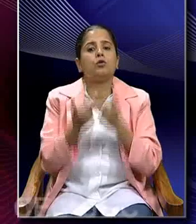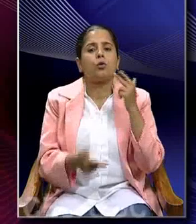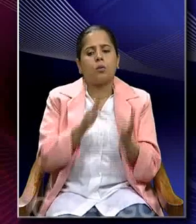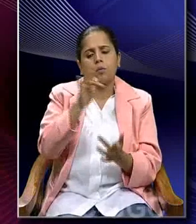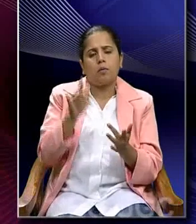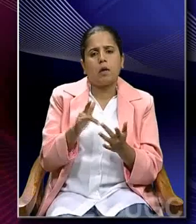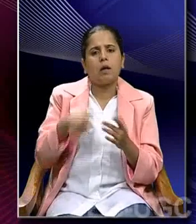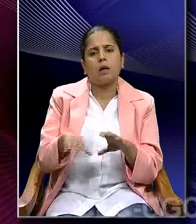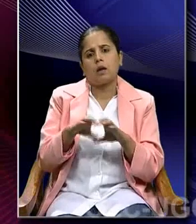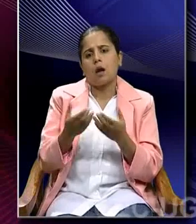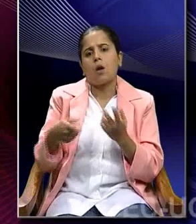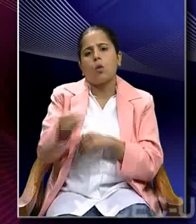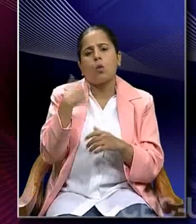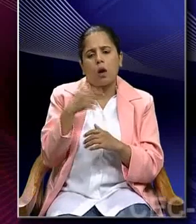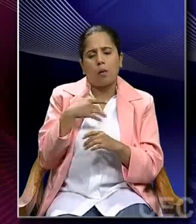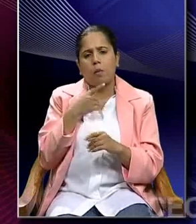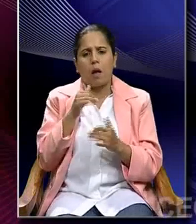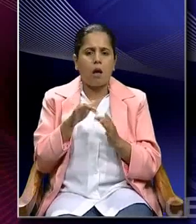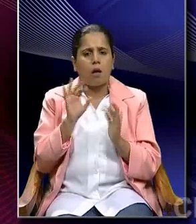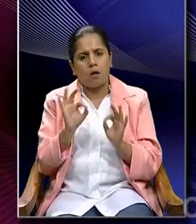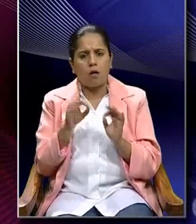class Indian girl being better